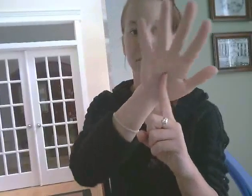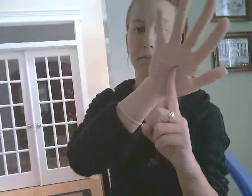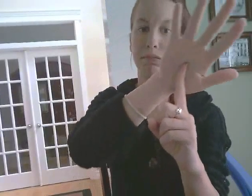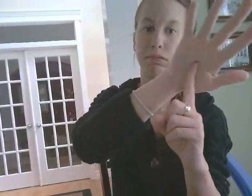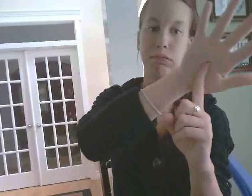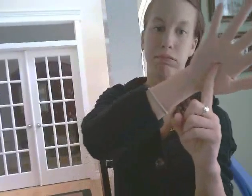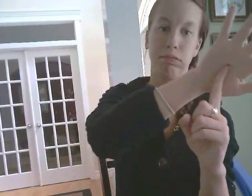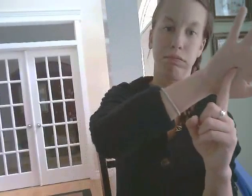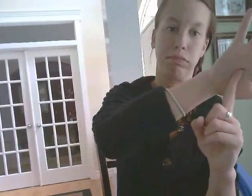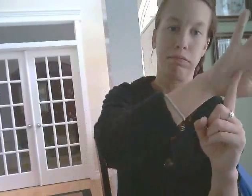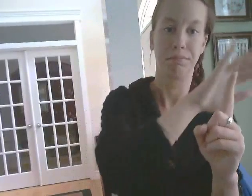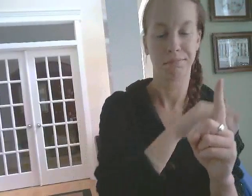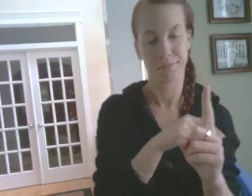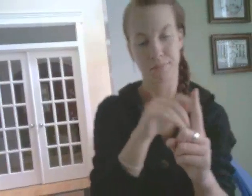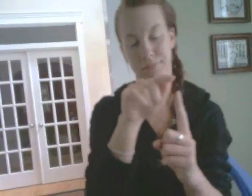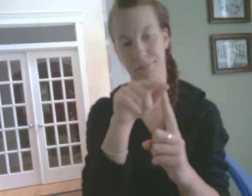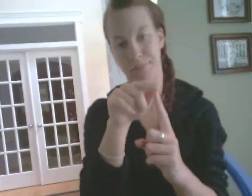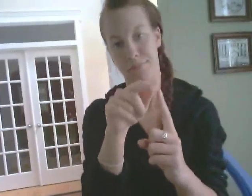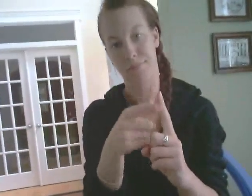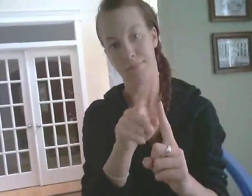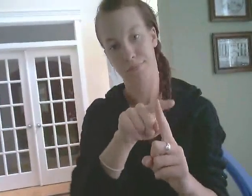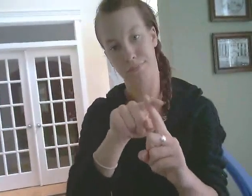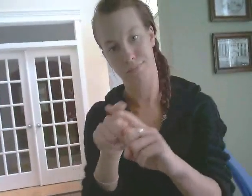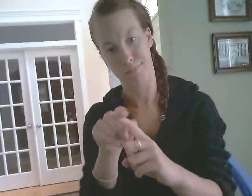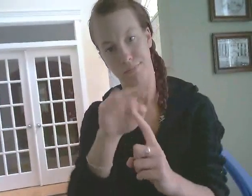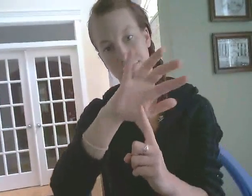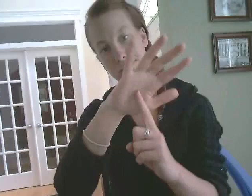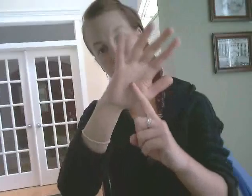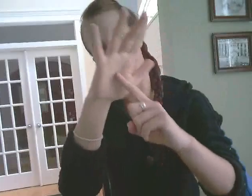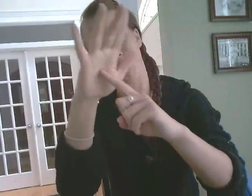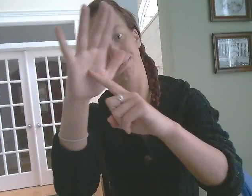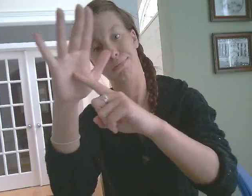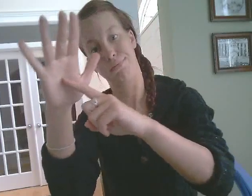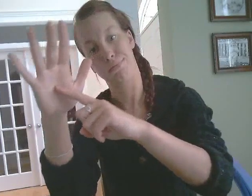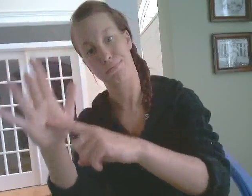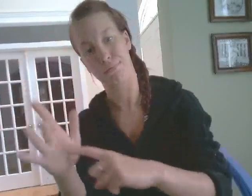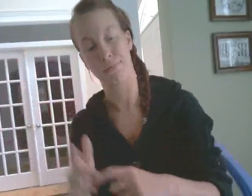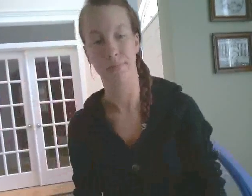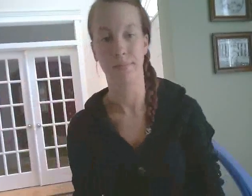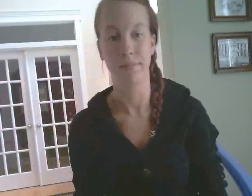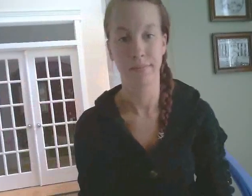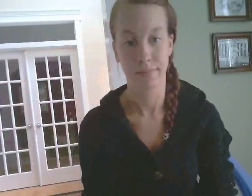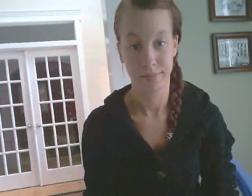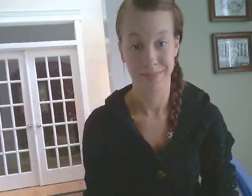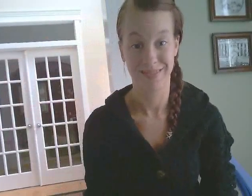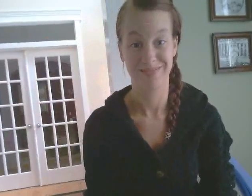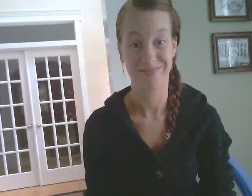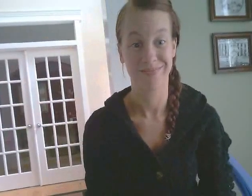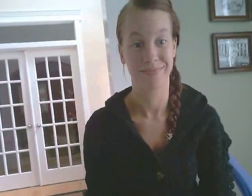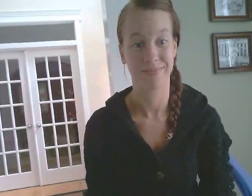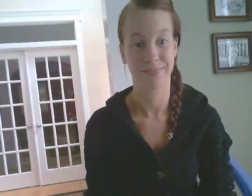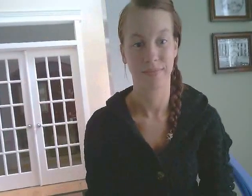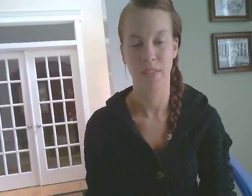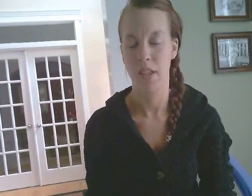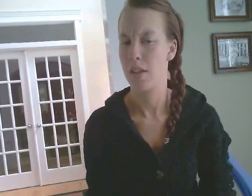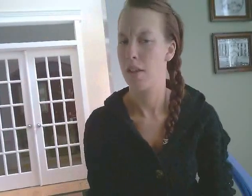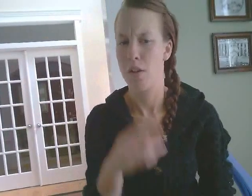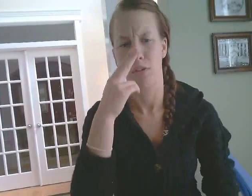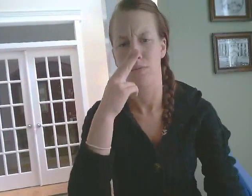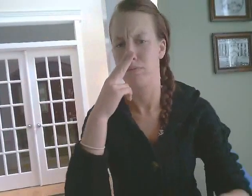tilt right. This is a good chance, little helicopter, to have a lot of fun indoors. Mainly I say indoors, it only weighs